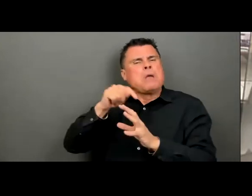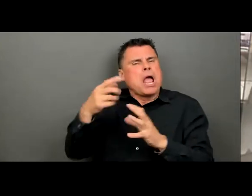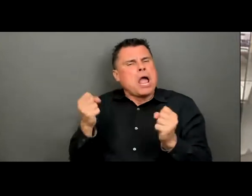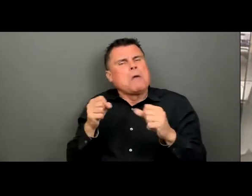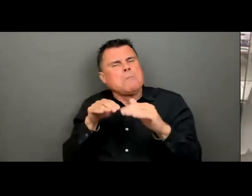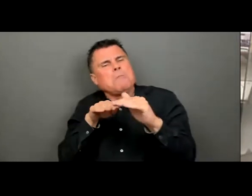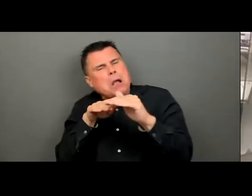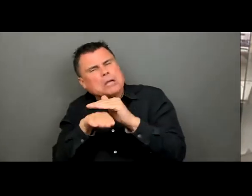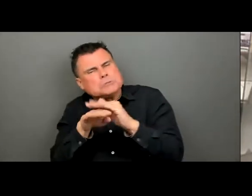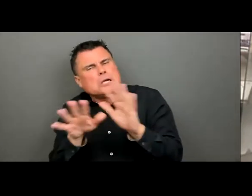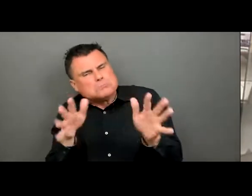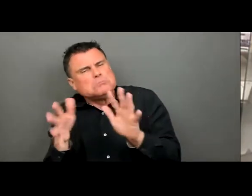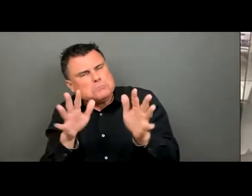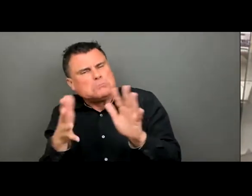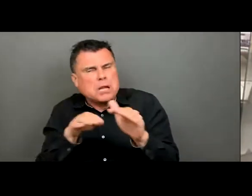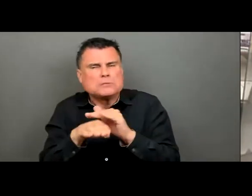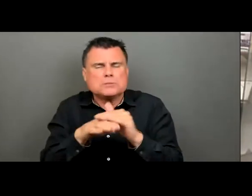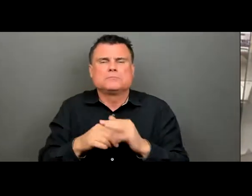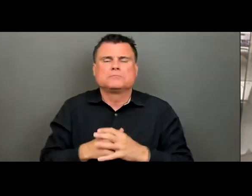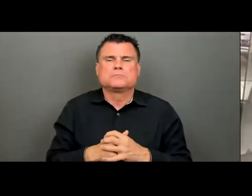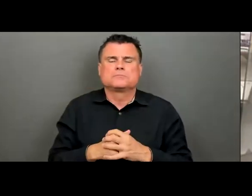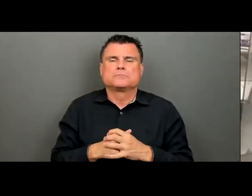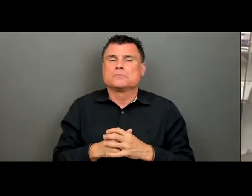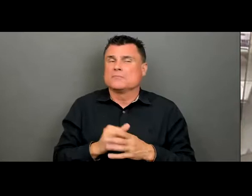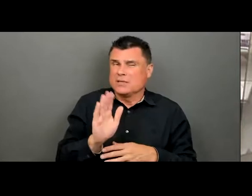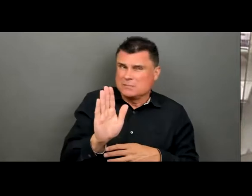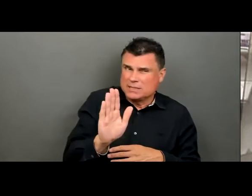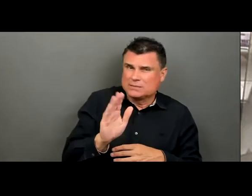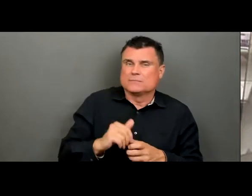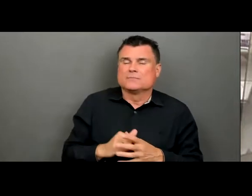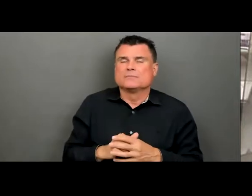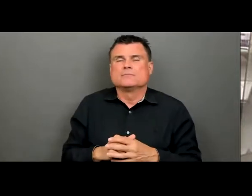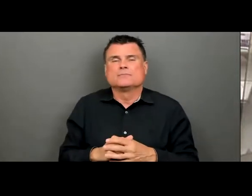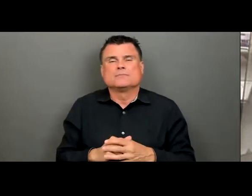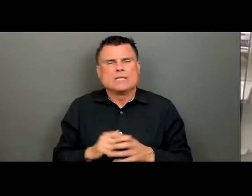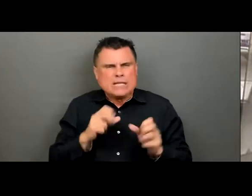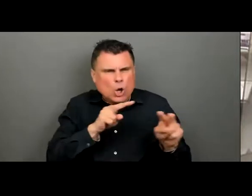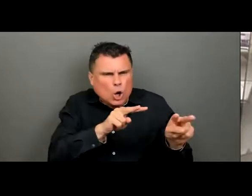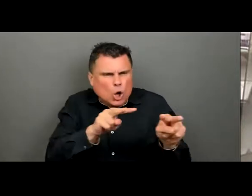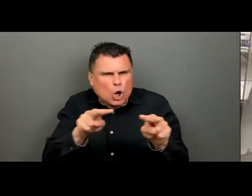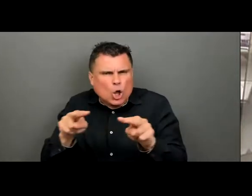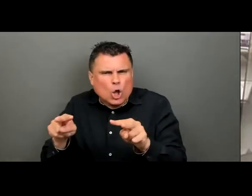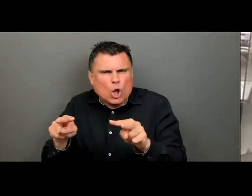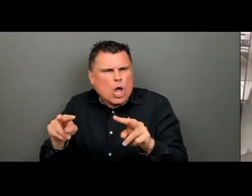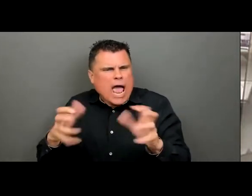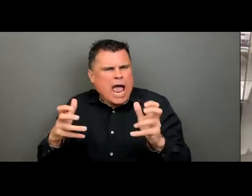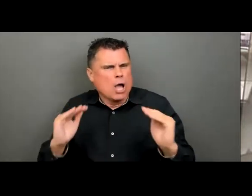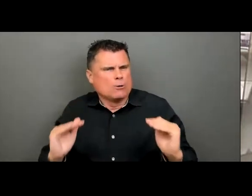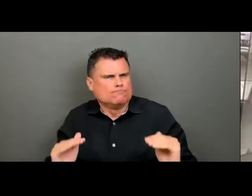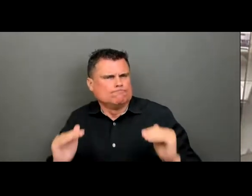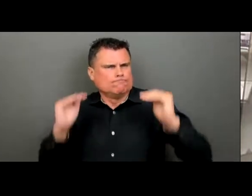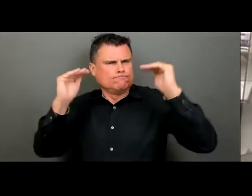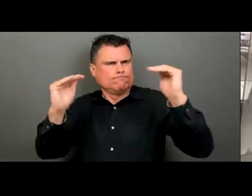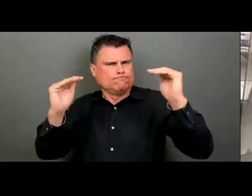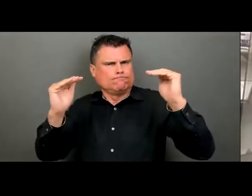to have some kind of a research that how to make it inclusive for all kinds of disabilities, all kinds of people,